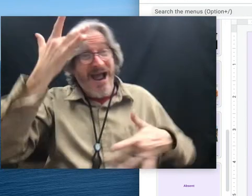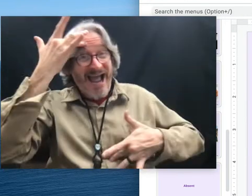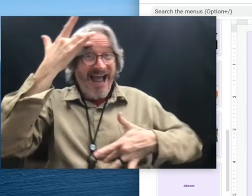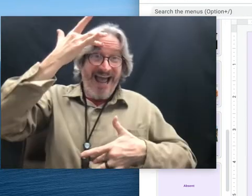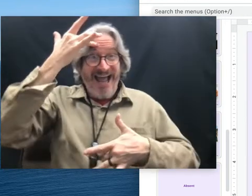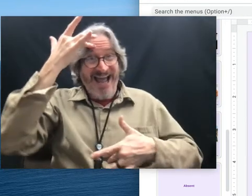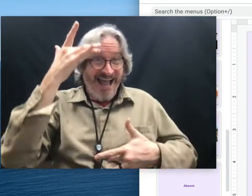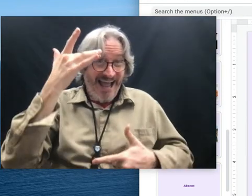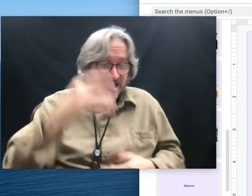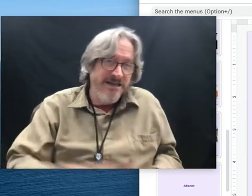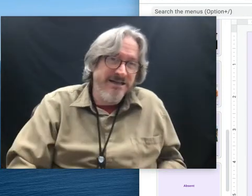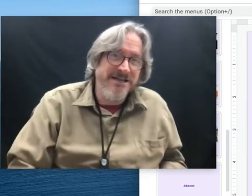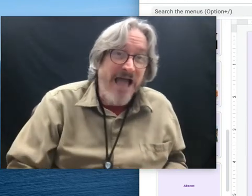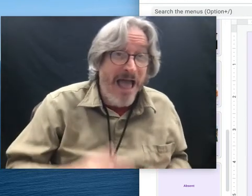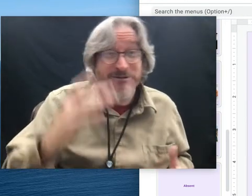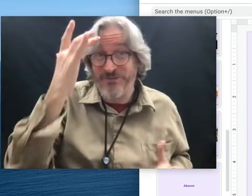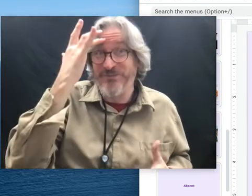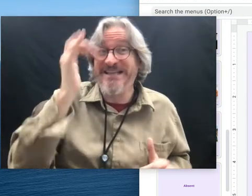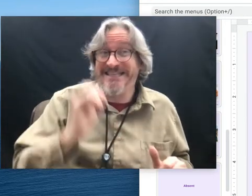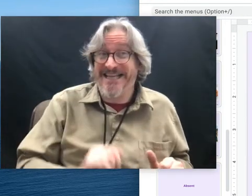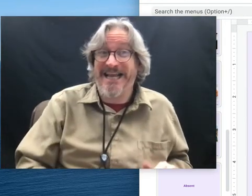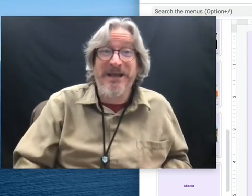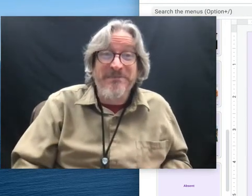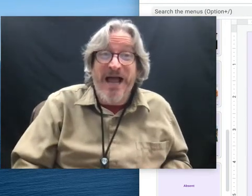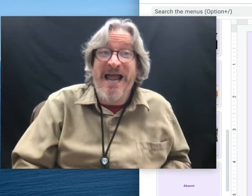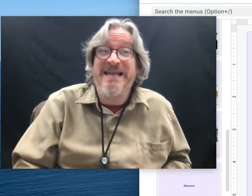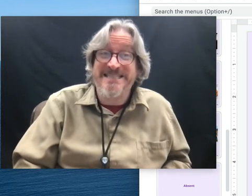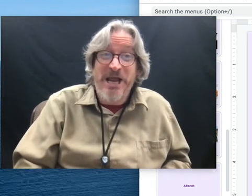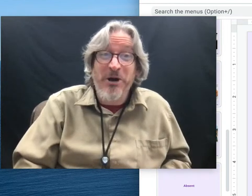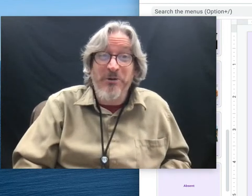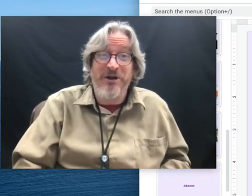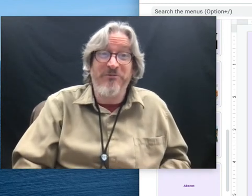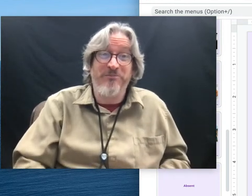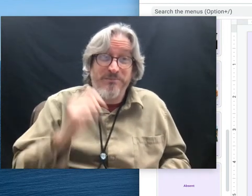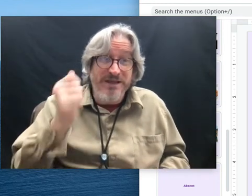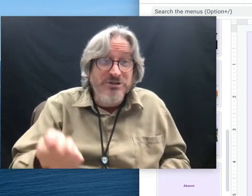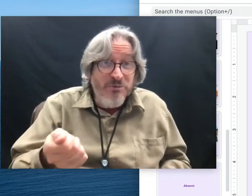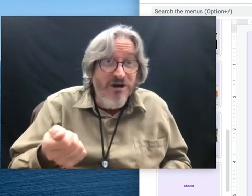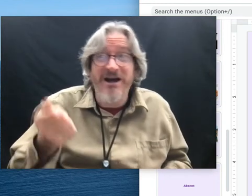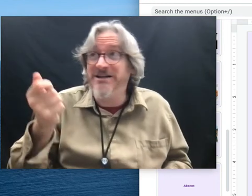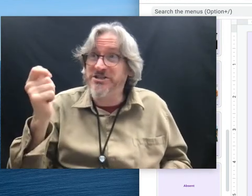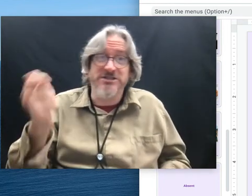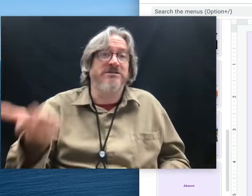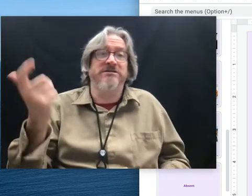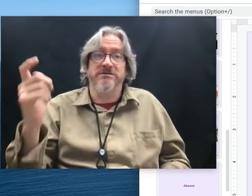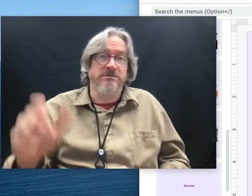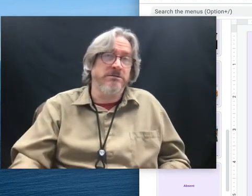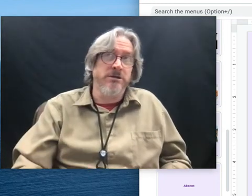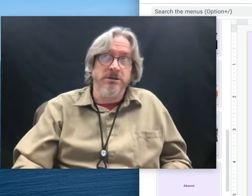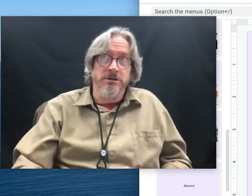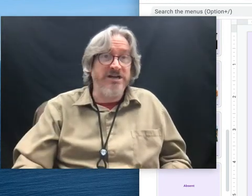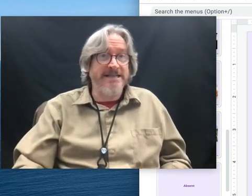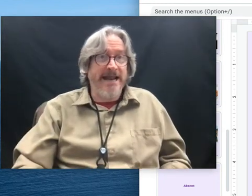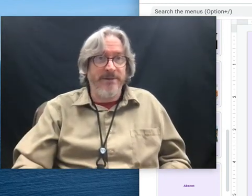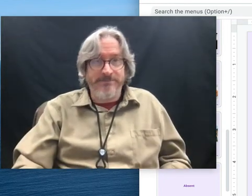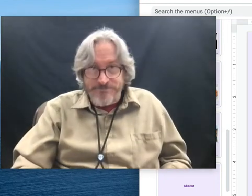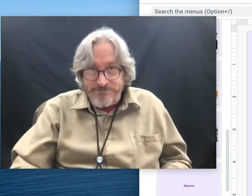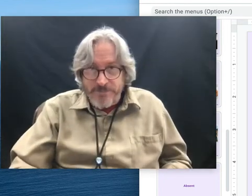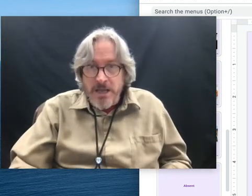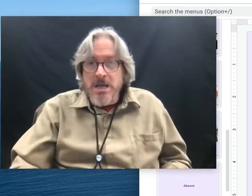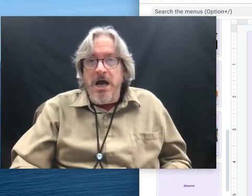go. I was really sick. I had to stay home and binge watch Grey's